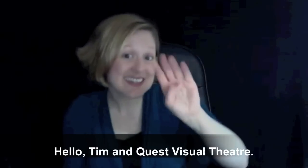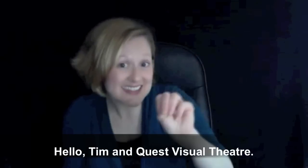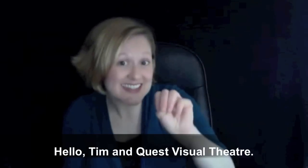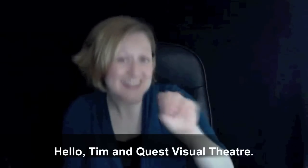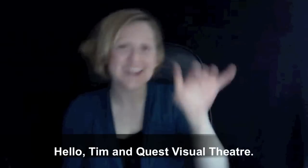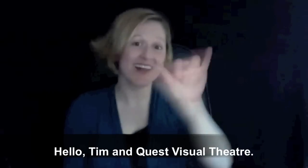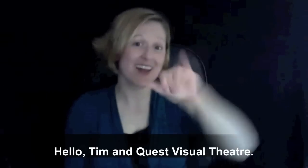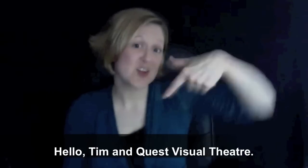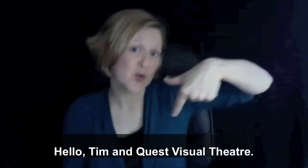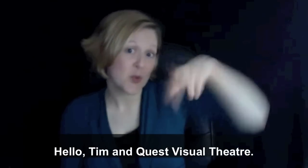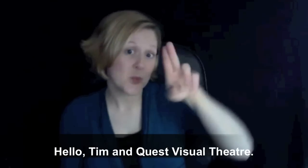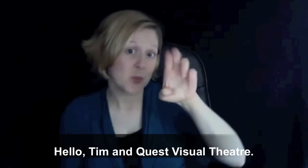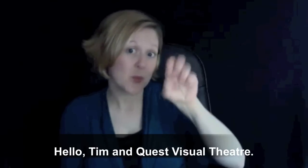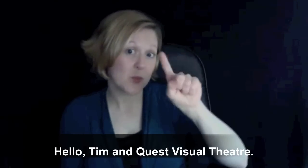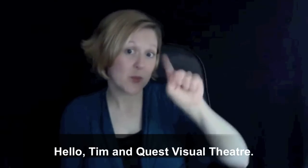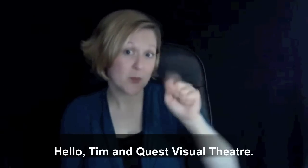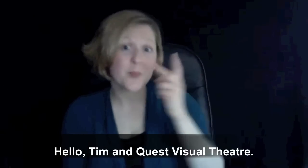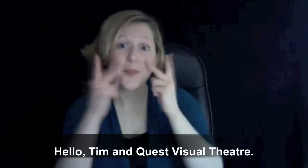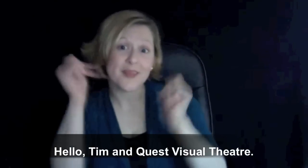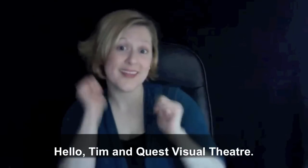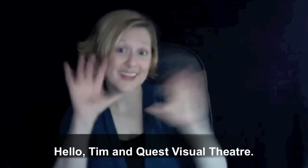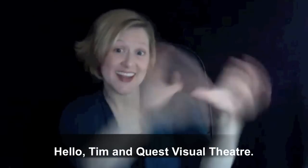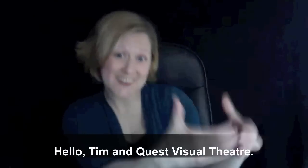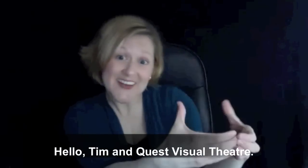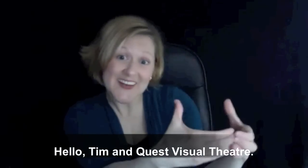Tim and Quest Visual Theater.